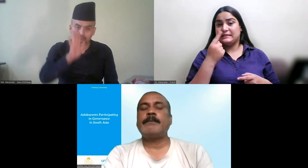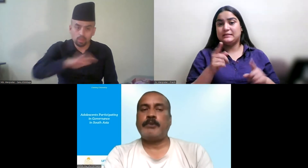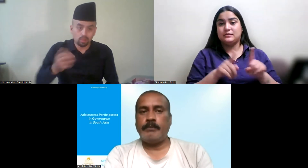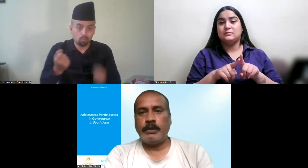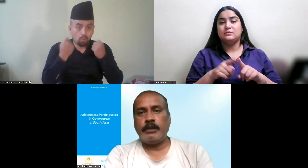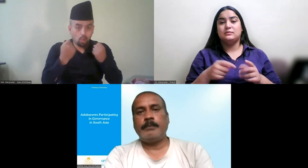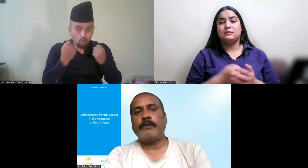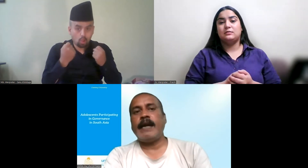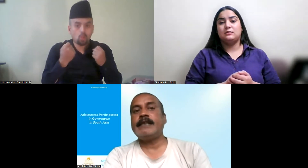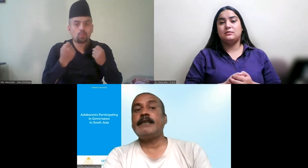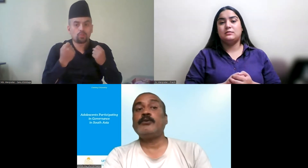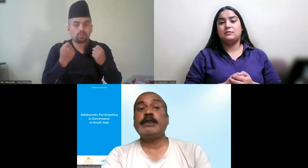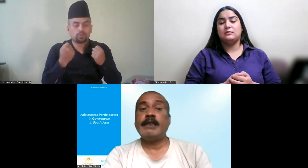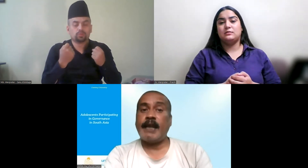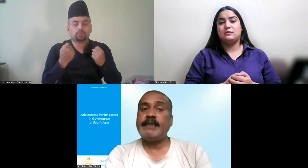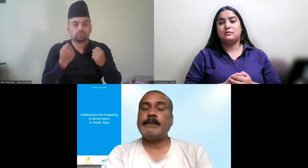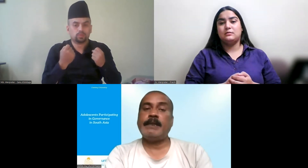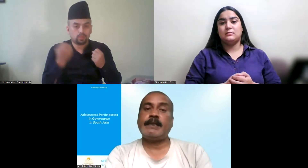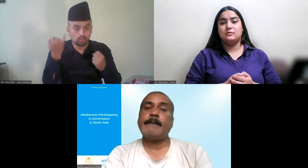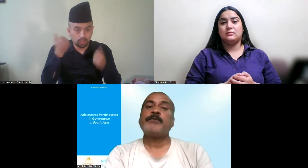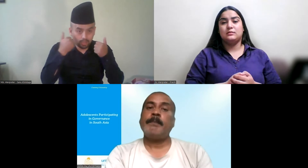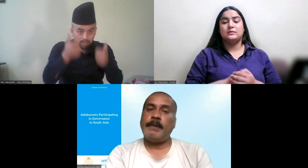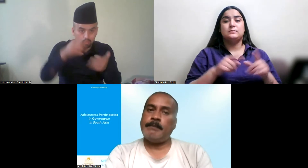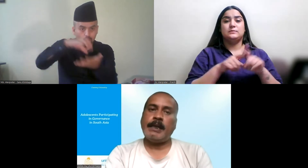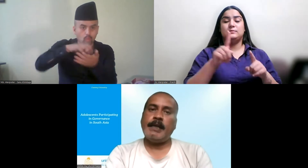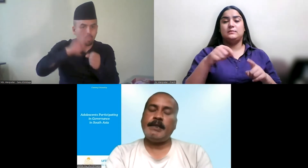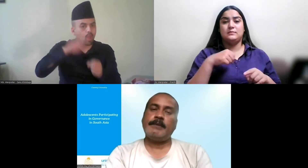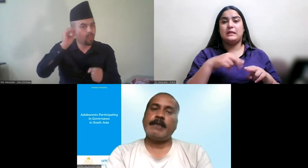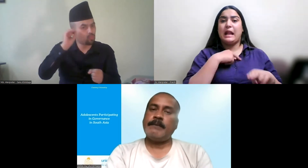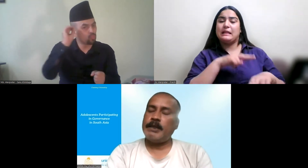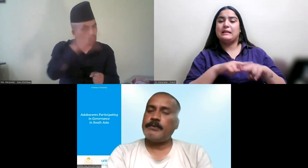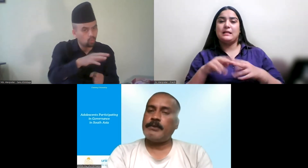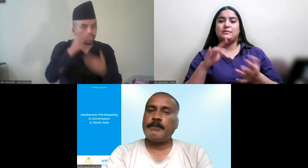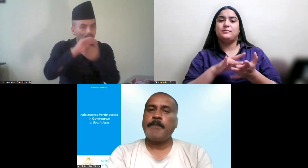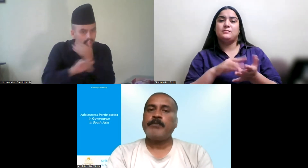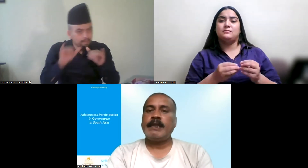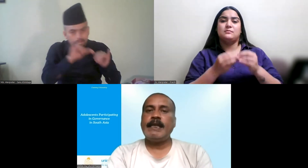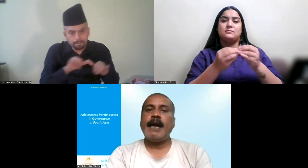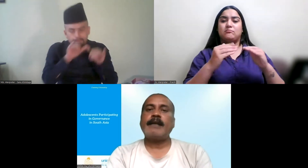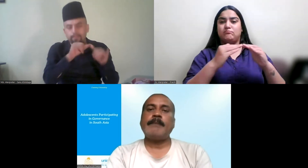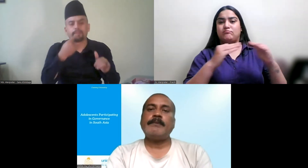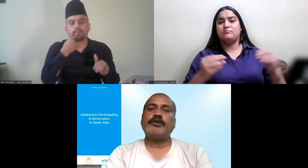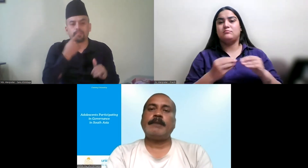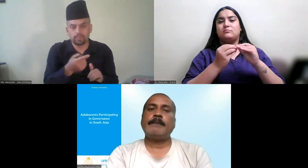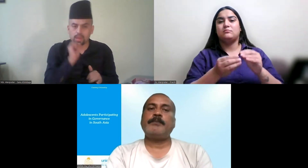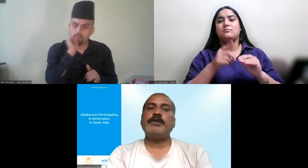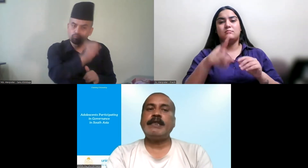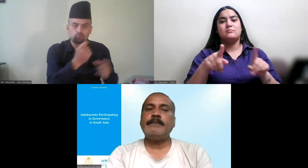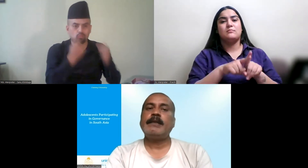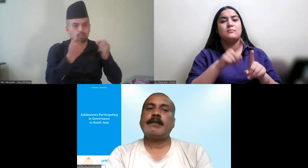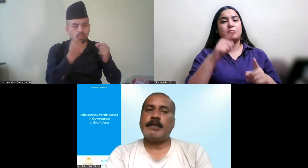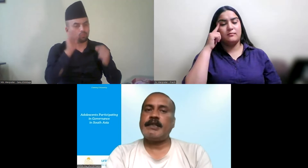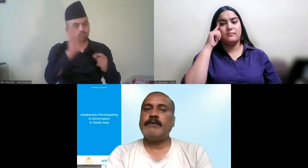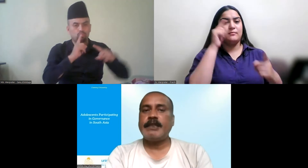and provided with the right space, mechanisms, and platforms, they are capable to bring